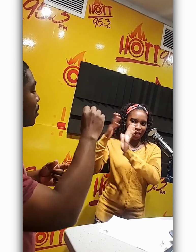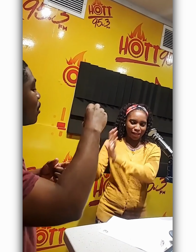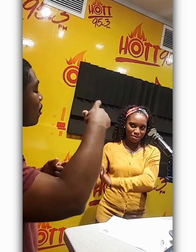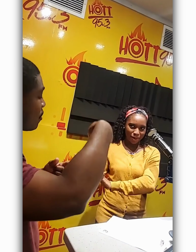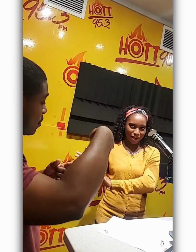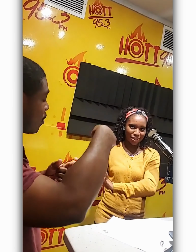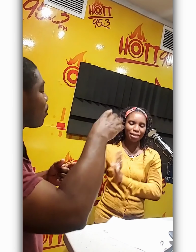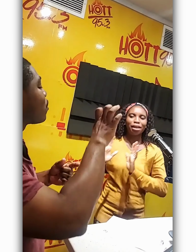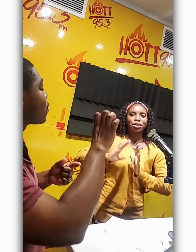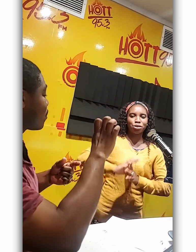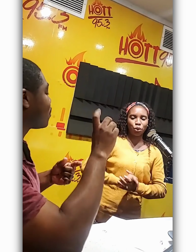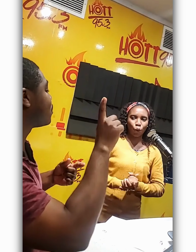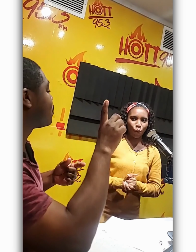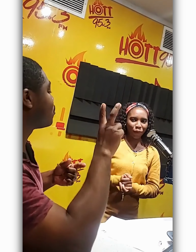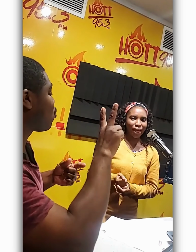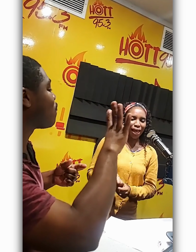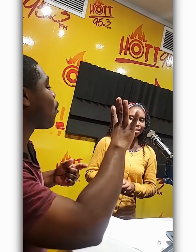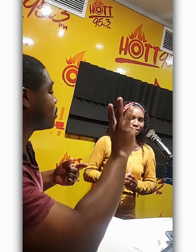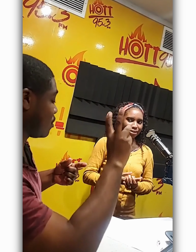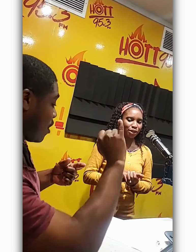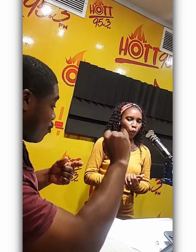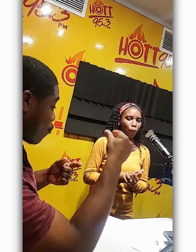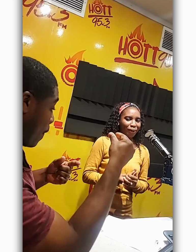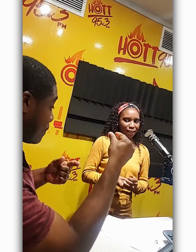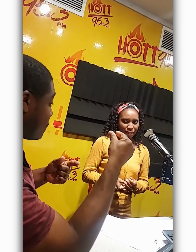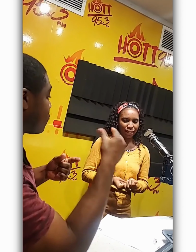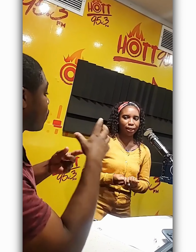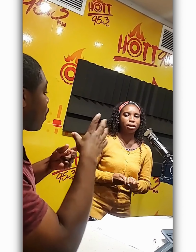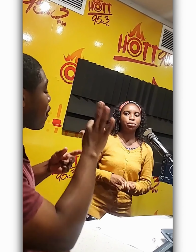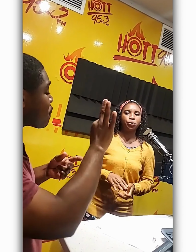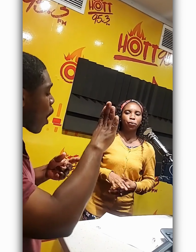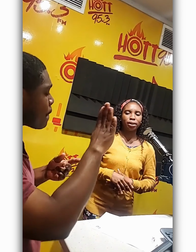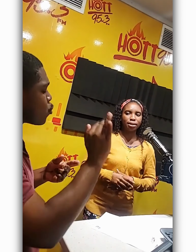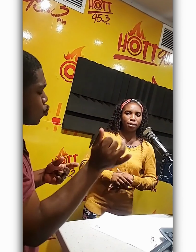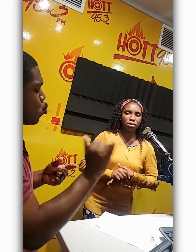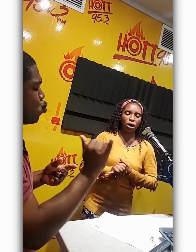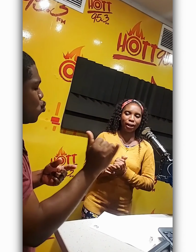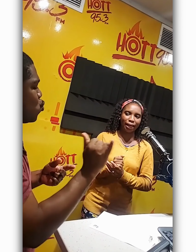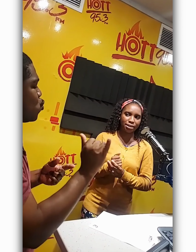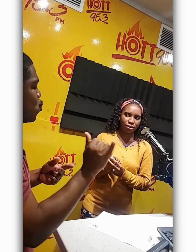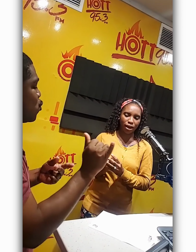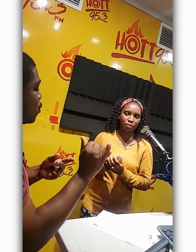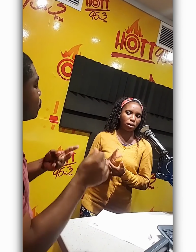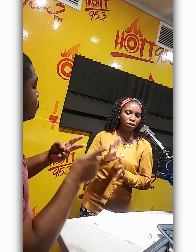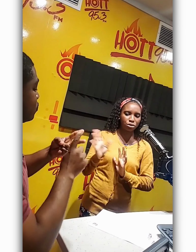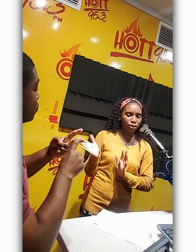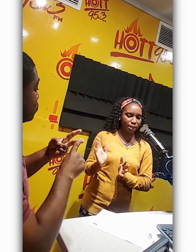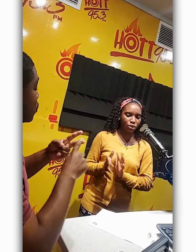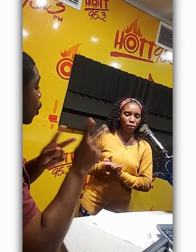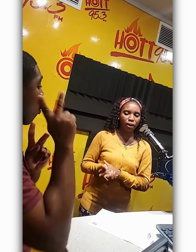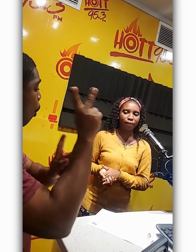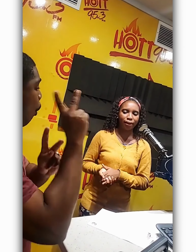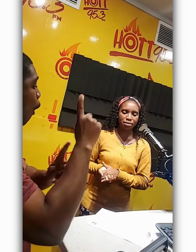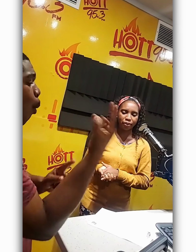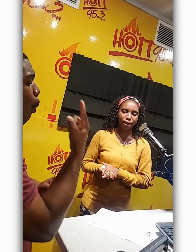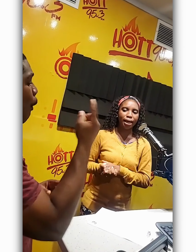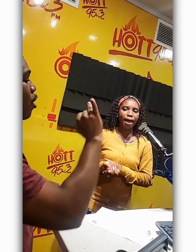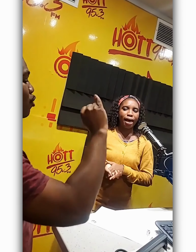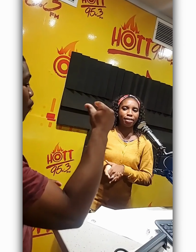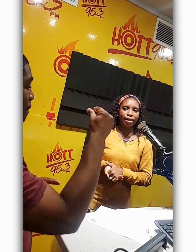and a space scope SCOPE 246 on Instagram. Also the scope on Facebook. And